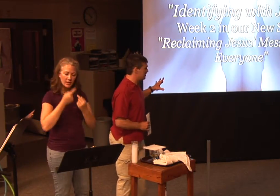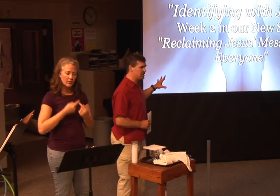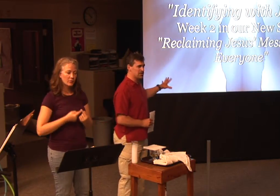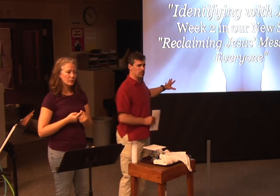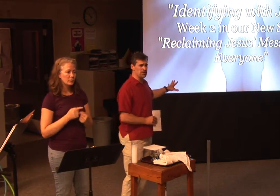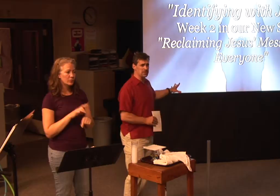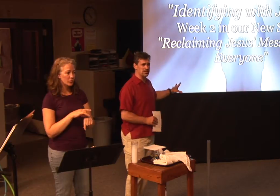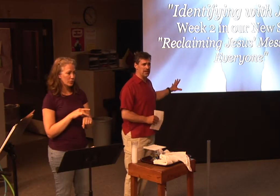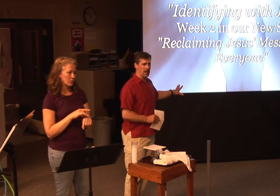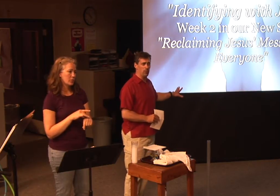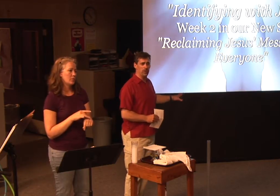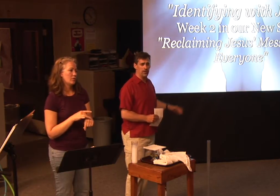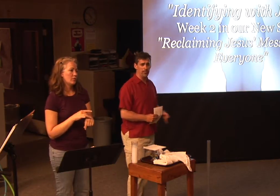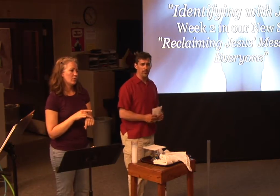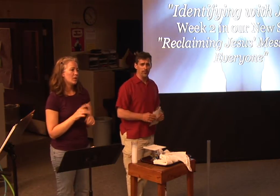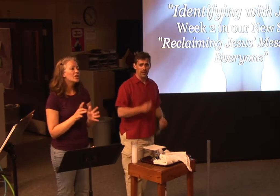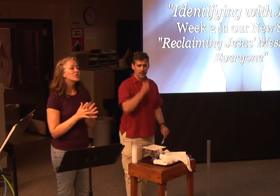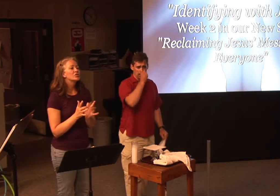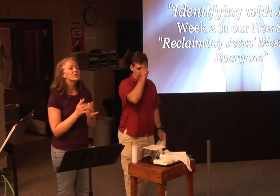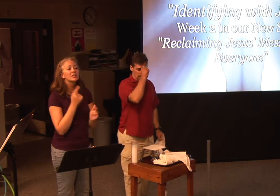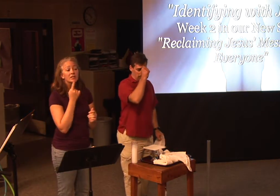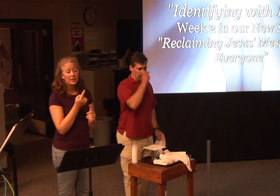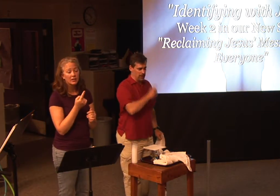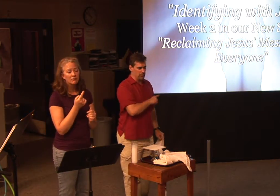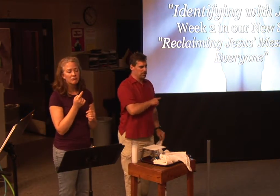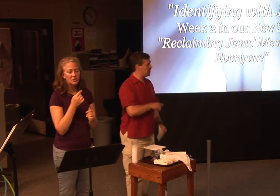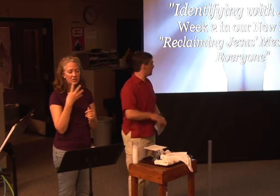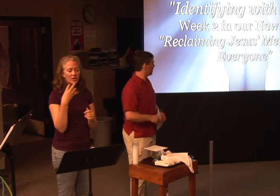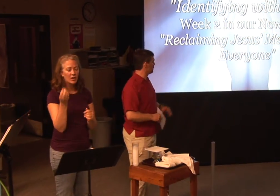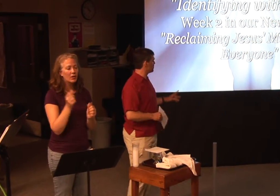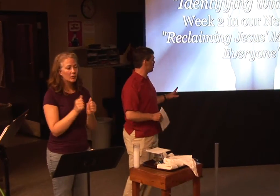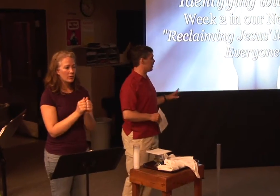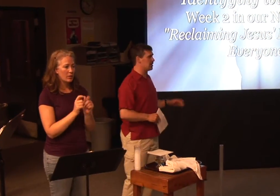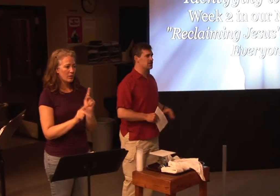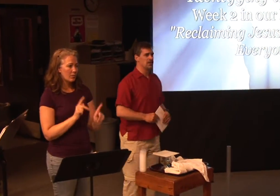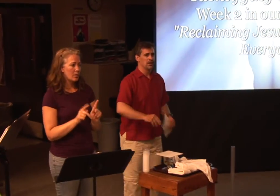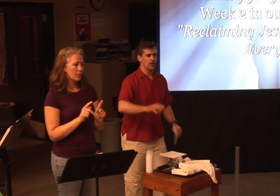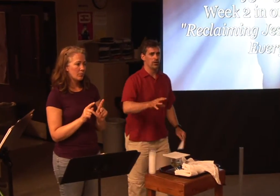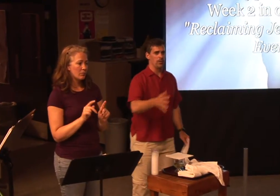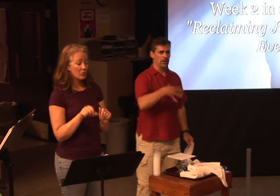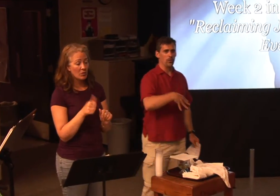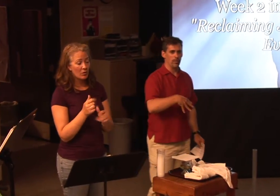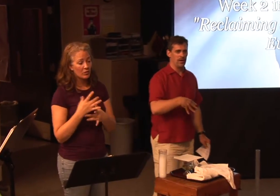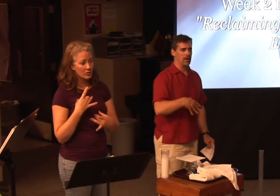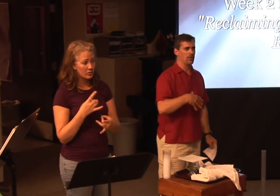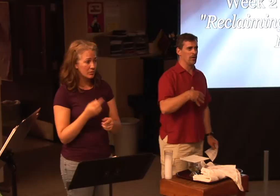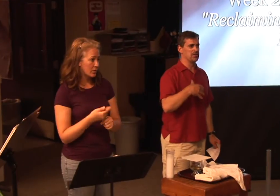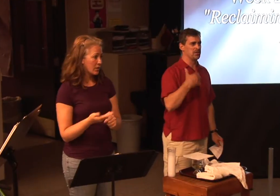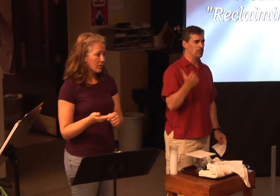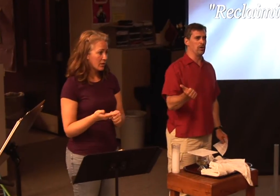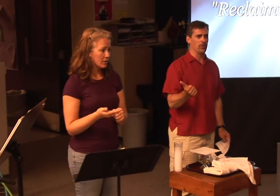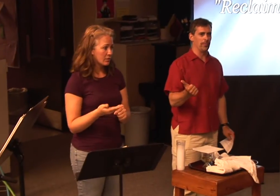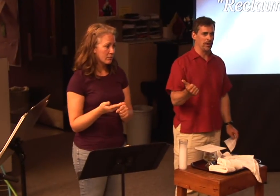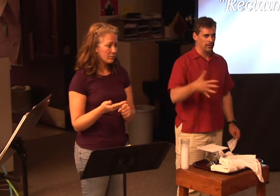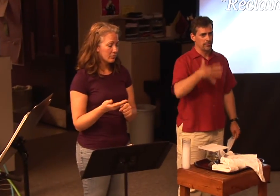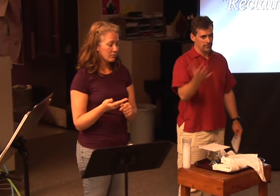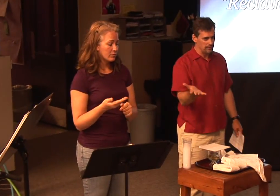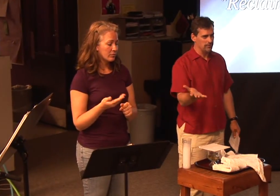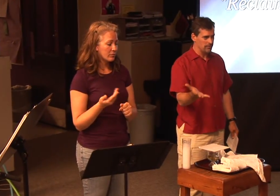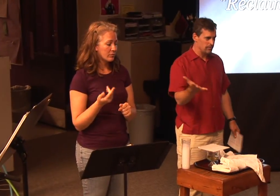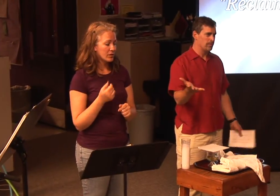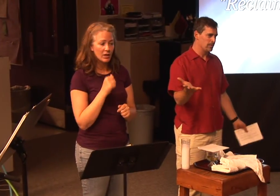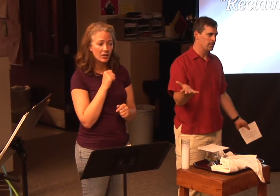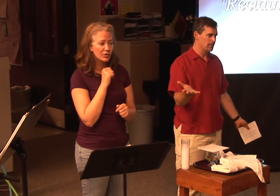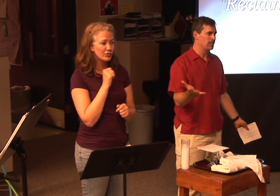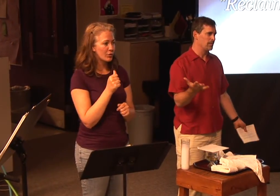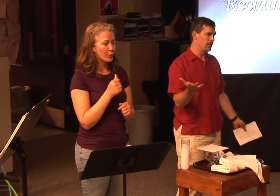look at this, this is where Jesus is at, out with the people. Now, the other interesting thing with the story is, you know, they bring the woman, and of course, who don't they bring?